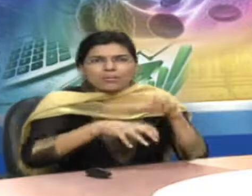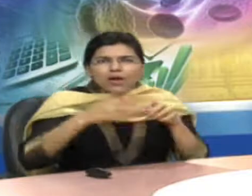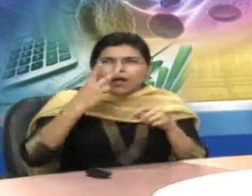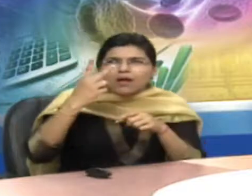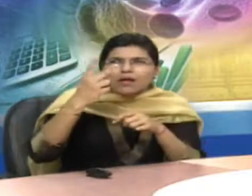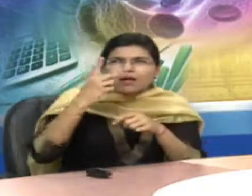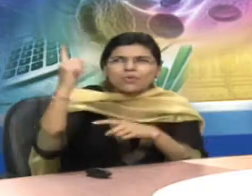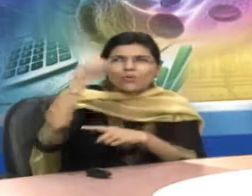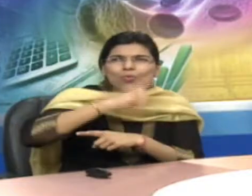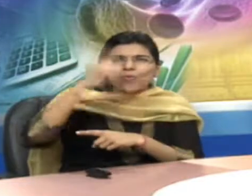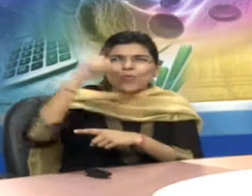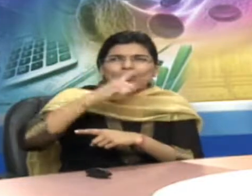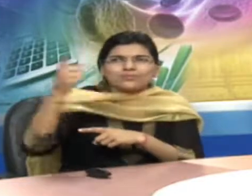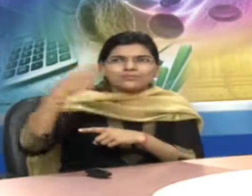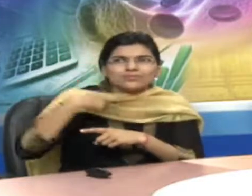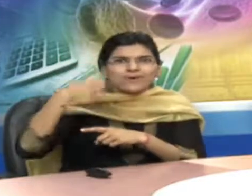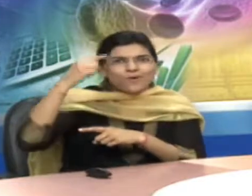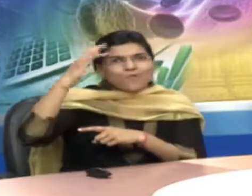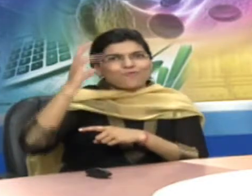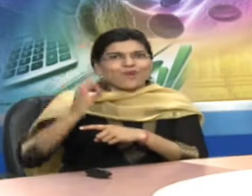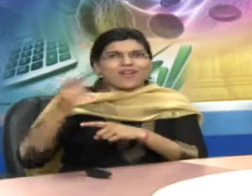might attack you in self-defense.